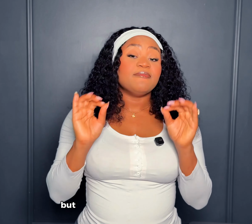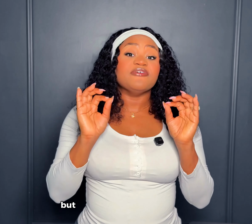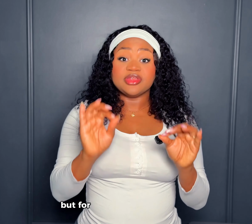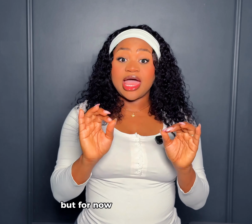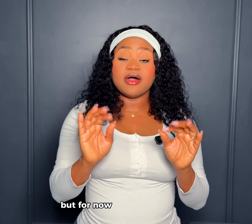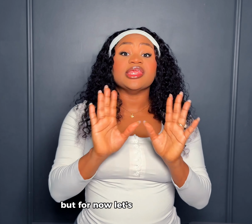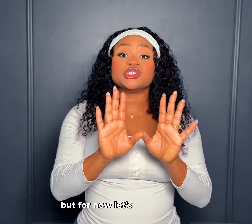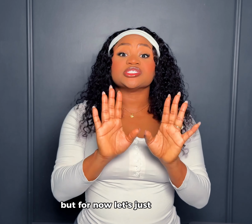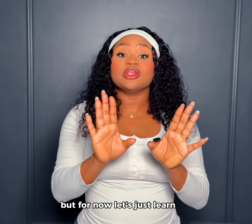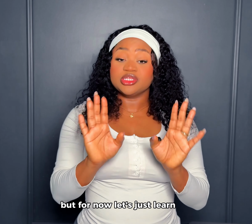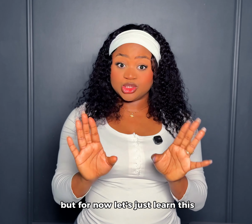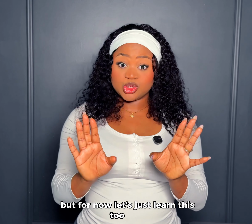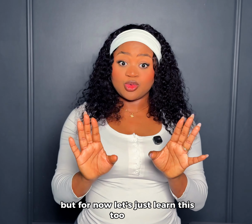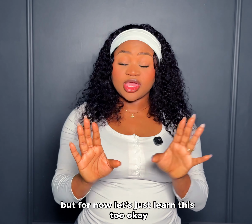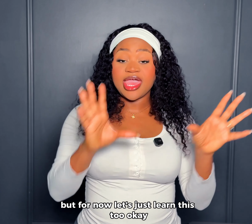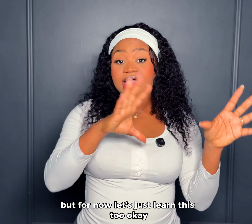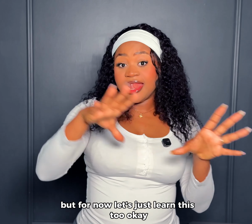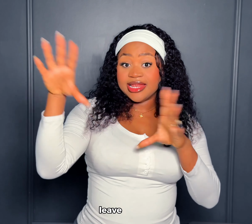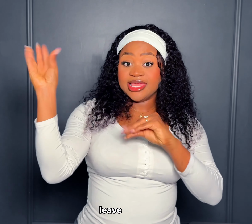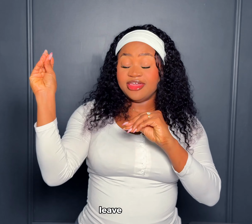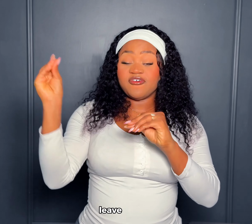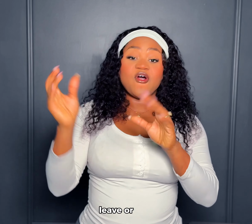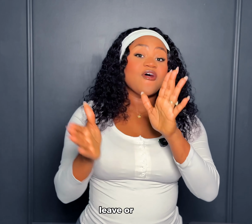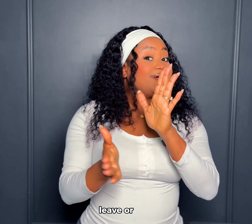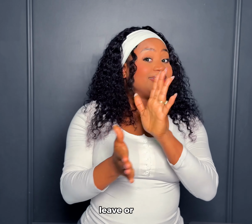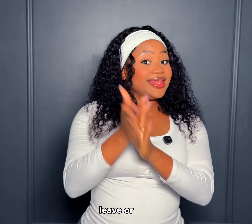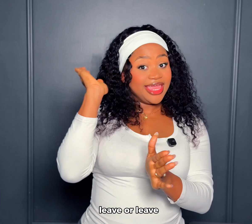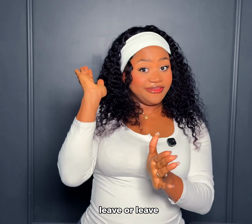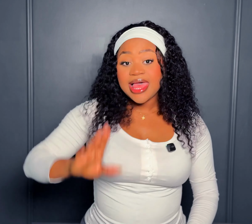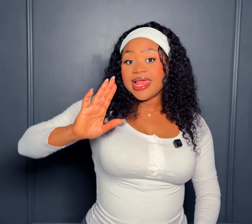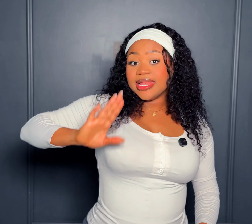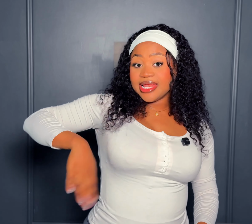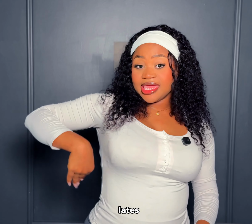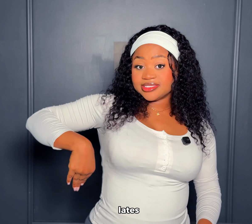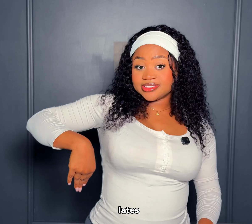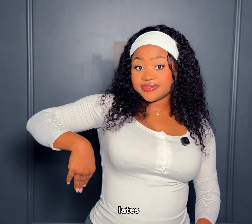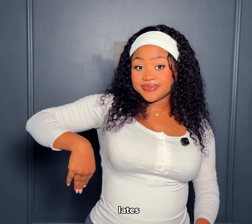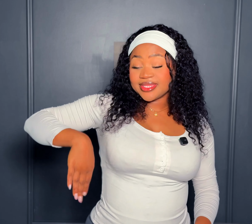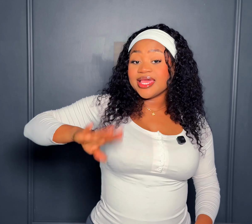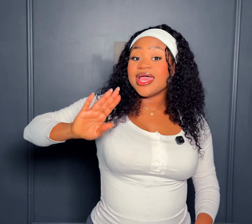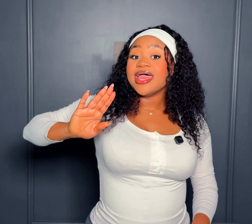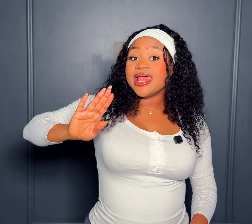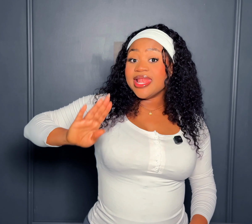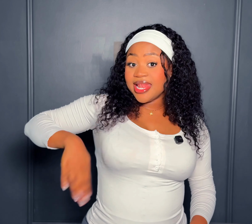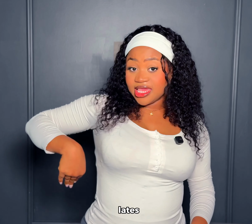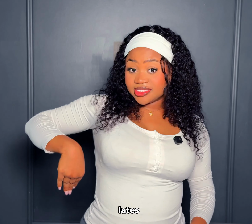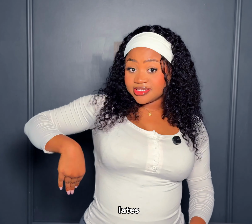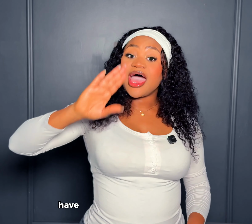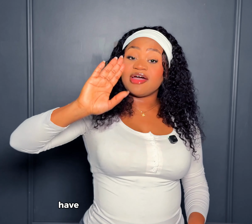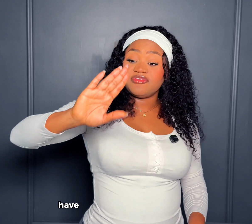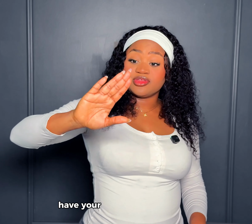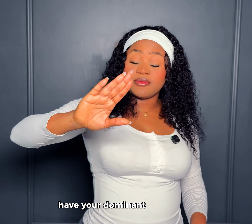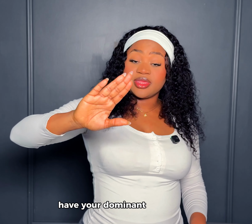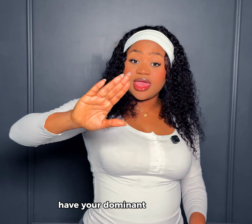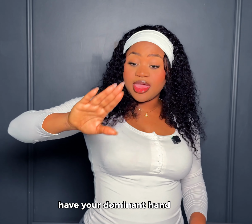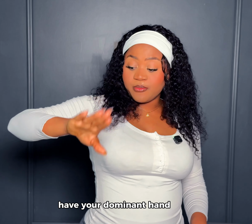for now let's just learn this two, okay? Leave or leave. Late. Late. Have your dominant hand, put